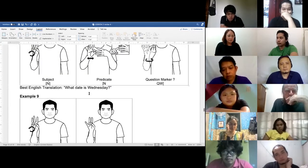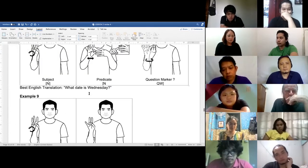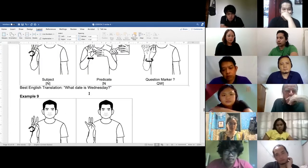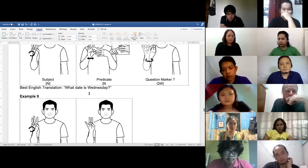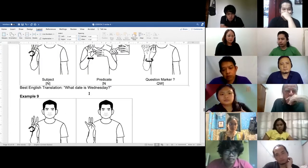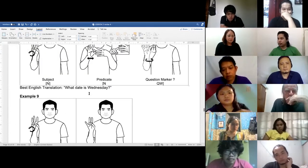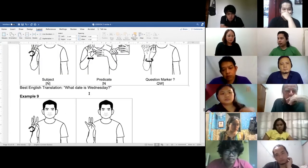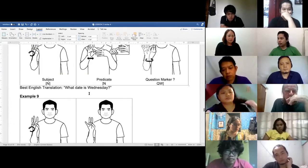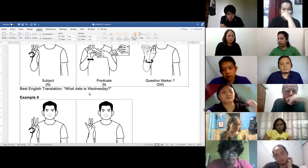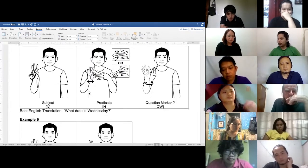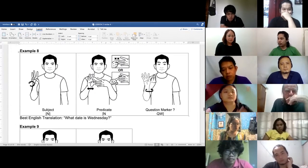Okay, good.